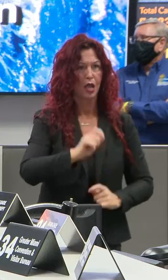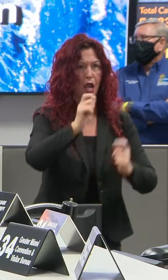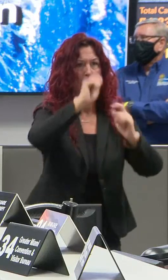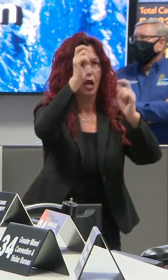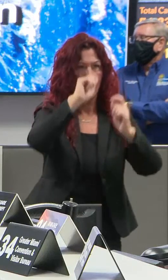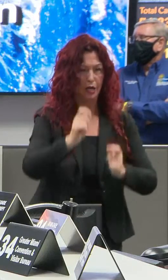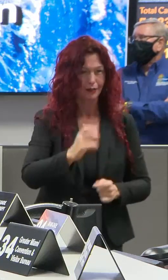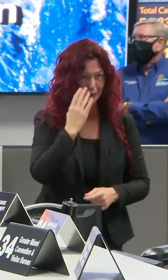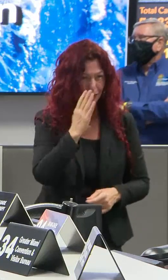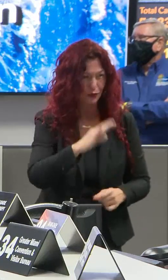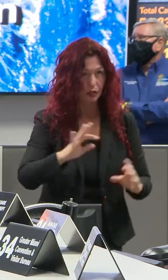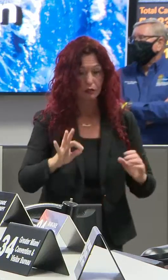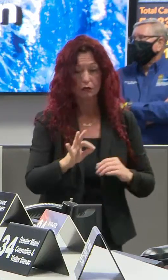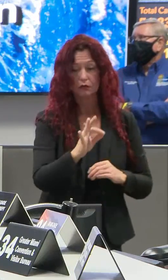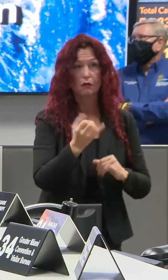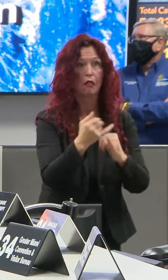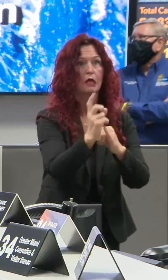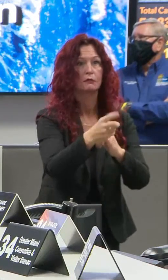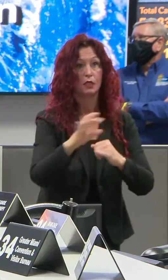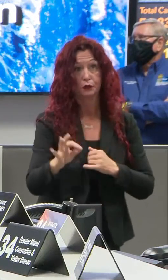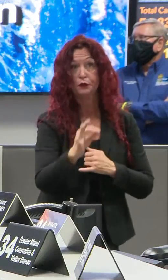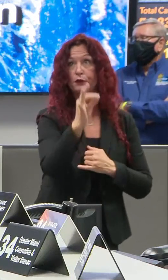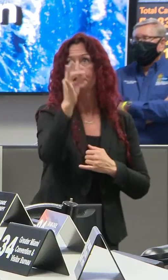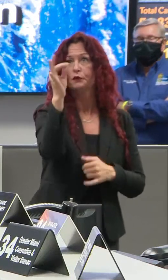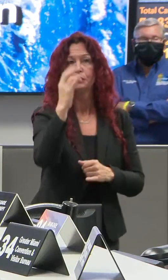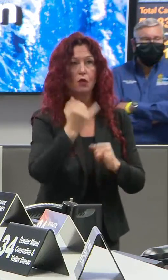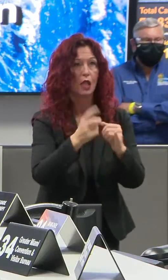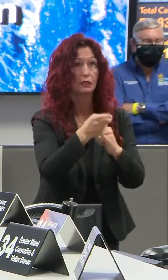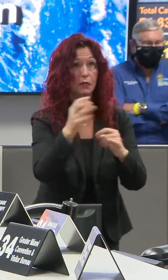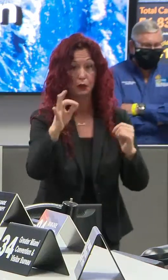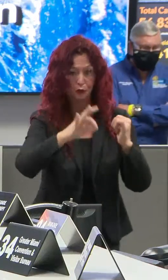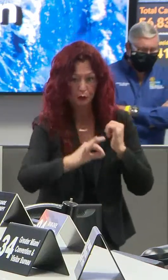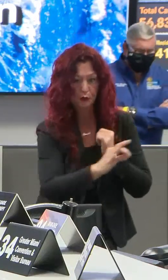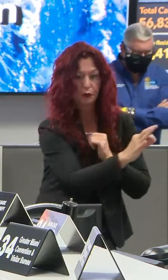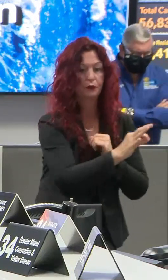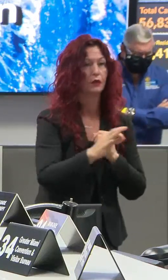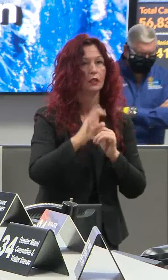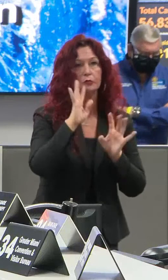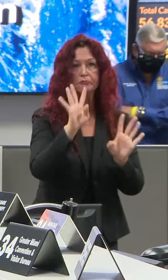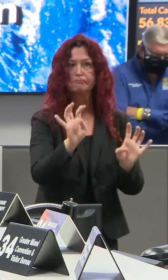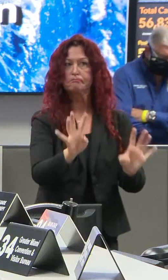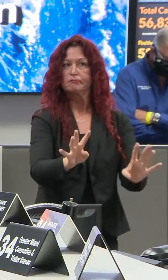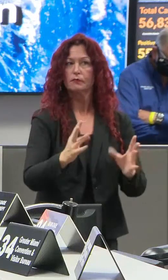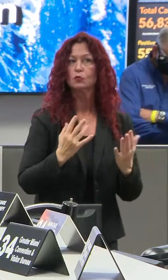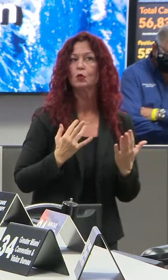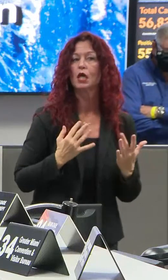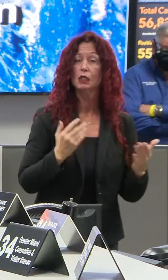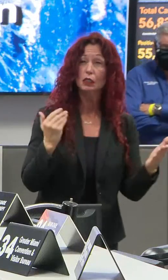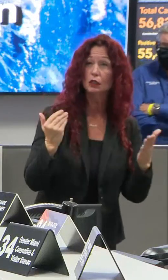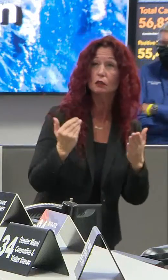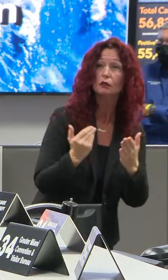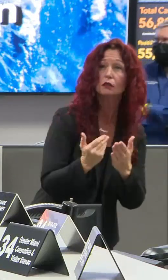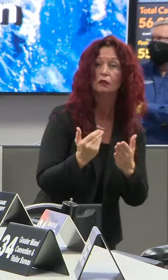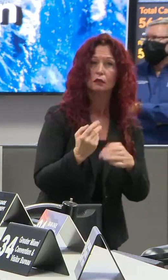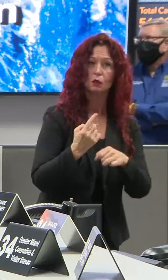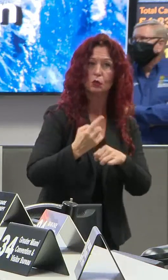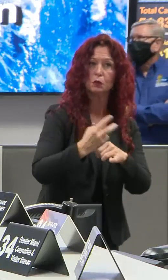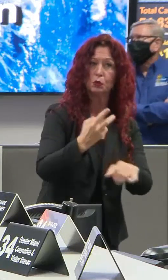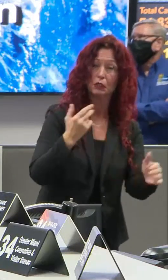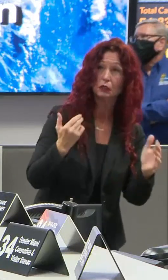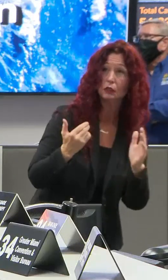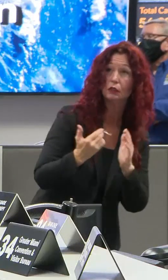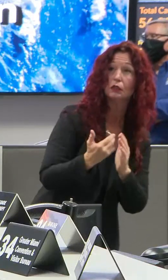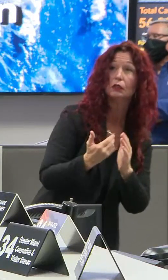strength of the storm and the direction that the storm is coming from. Then the flood maps are developed, and you can't really get